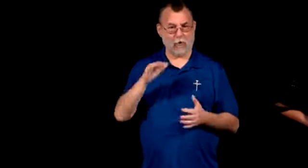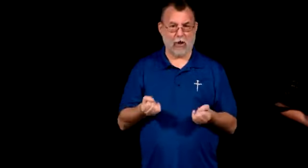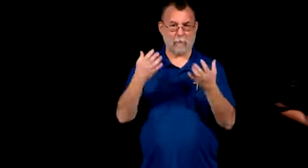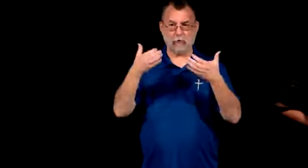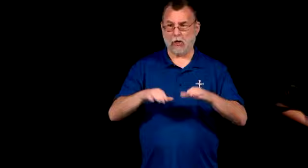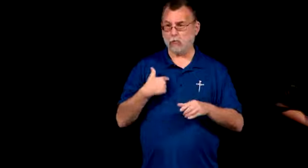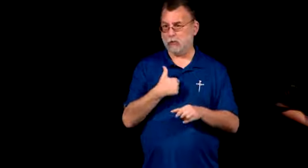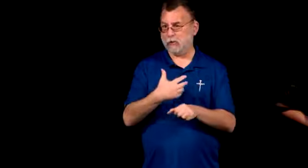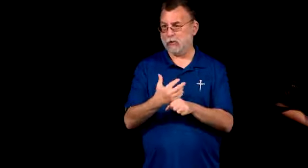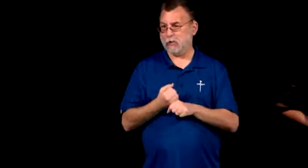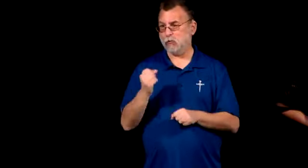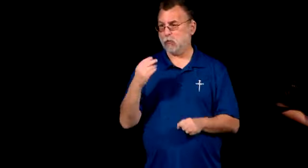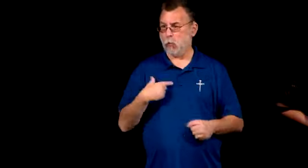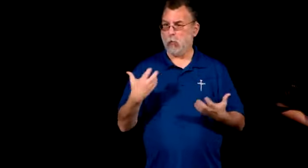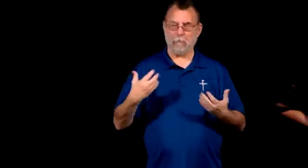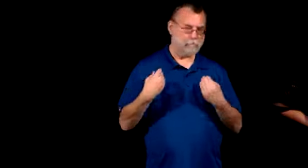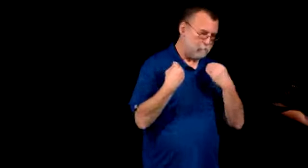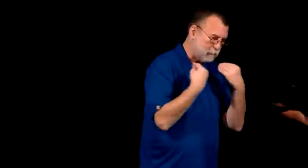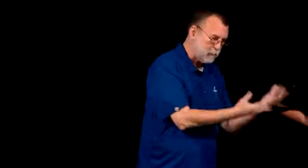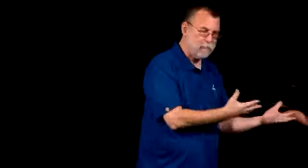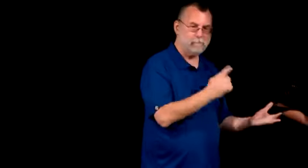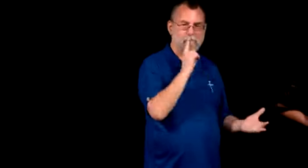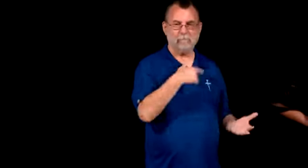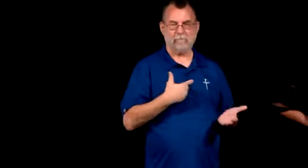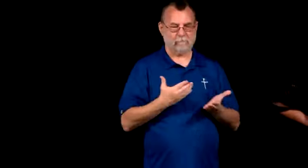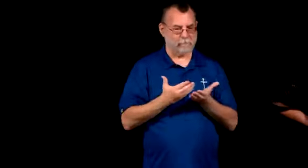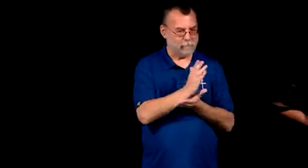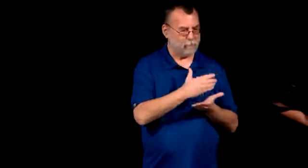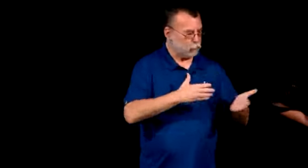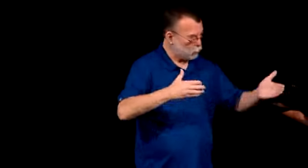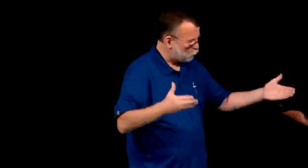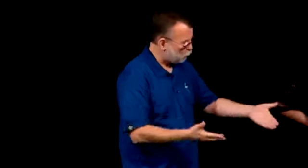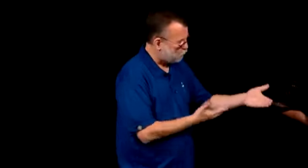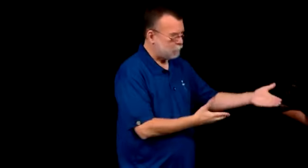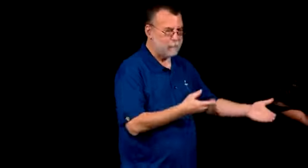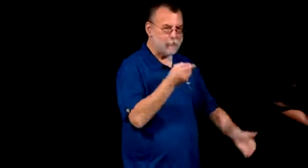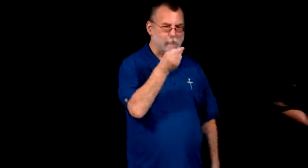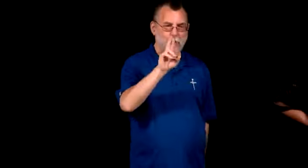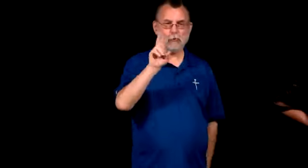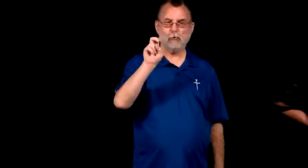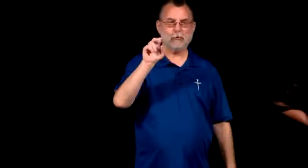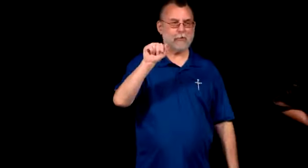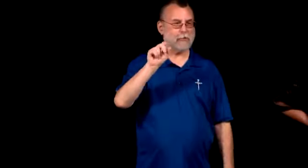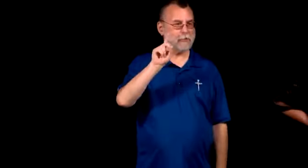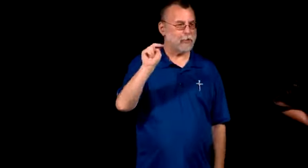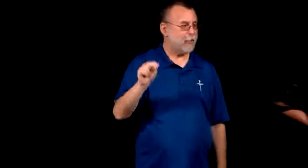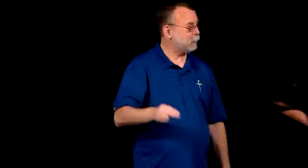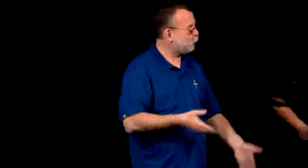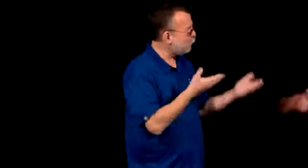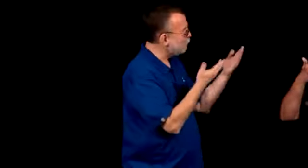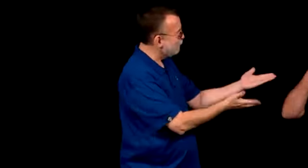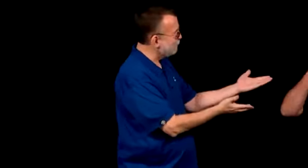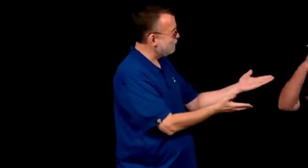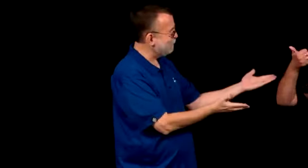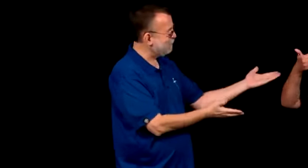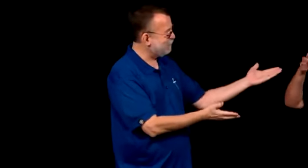And we'll give her, like, several opportunities. So it's great that she's finally here. So I'd like to